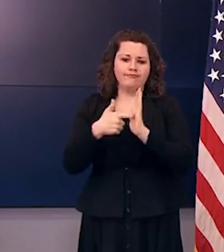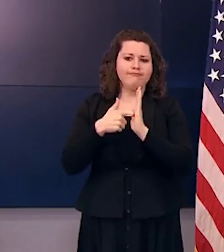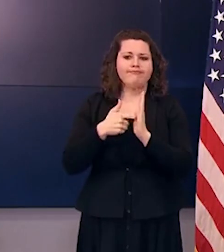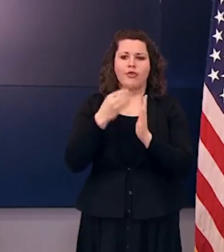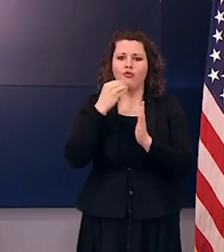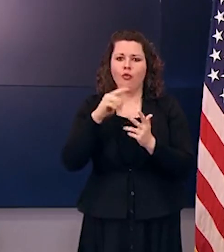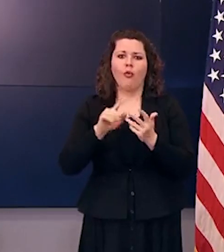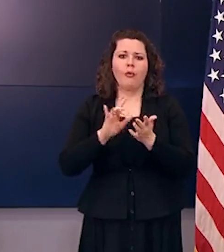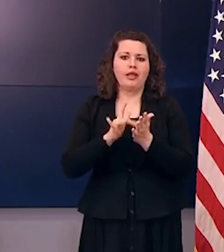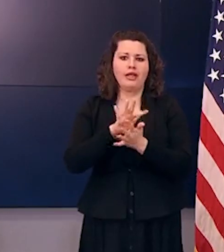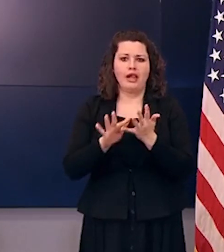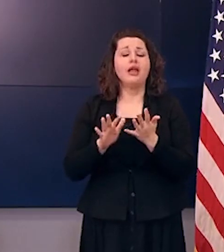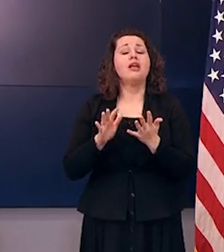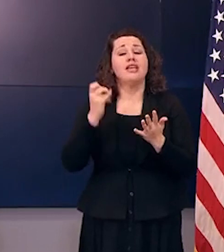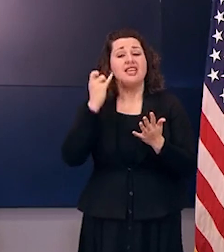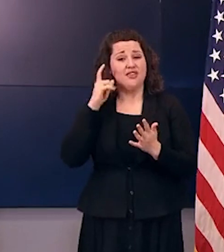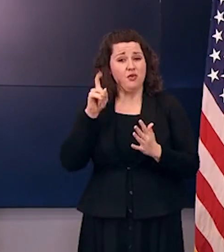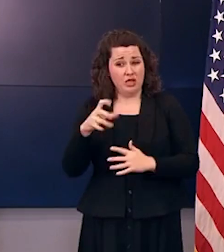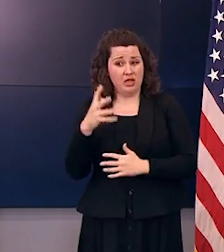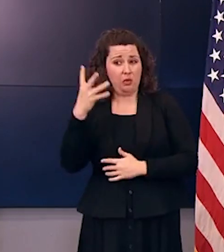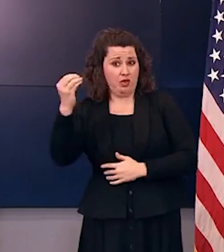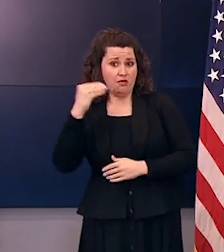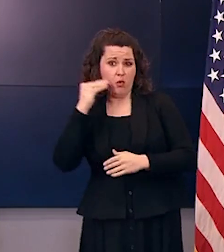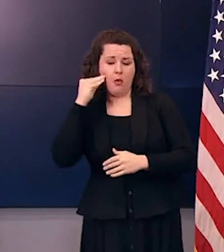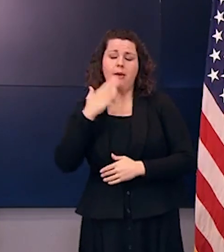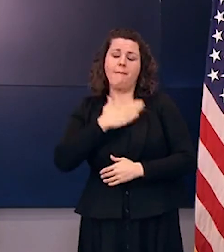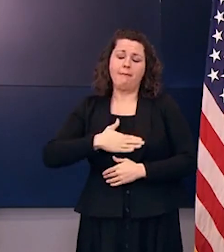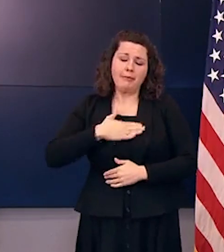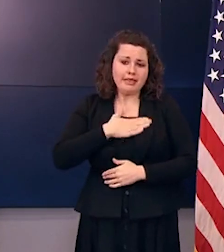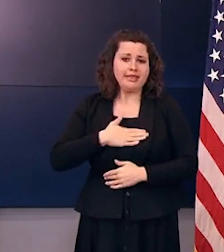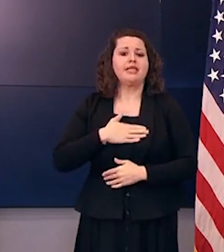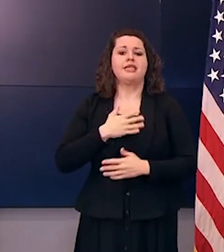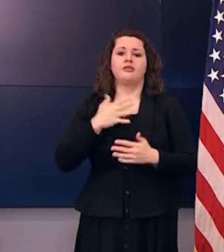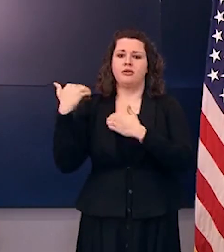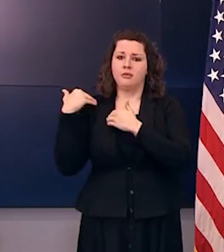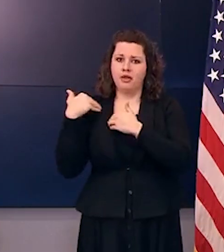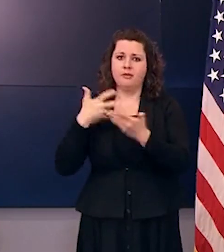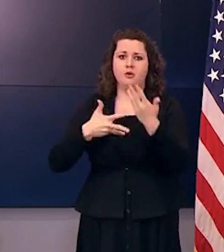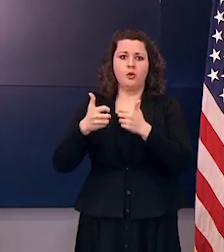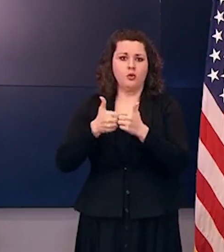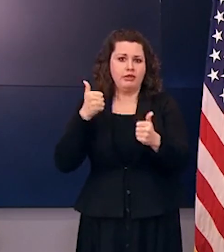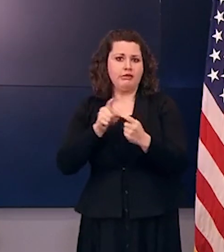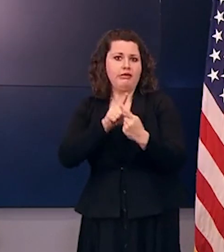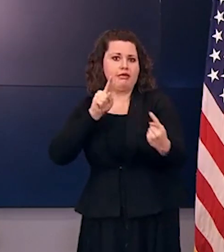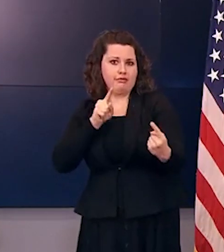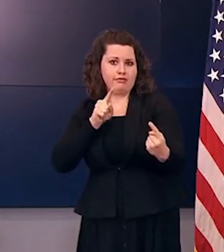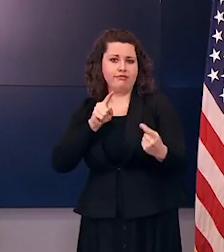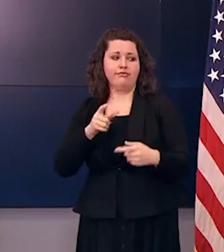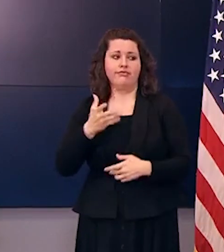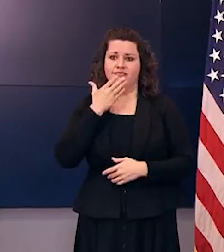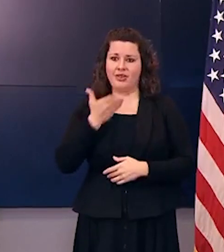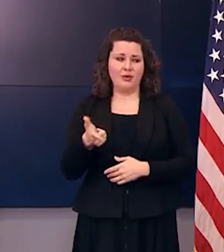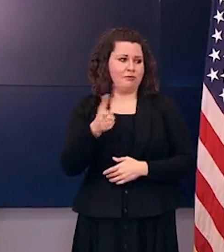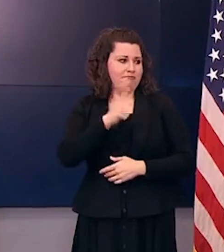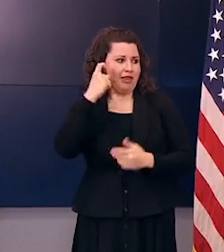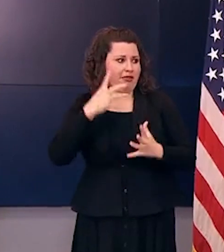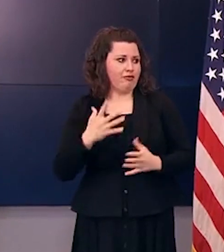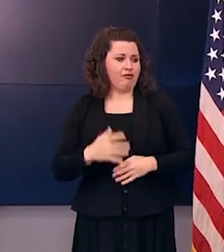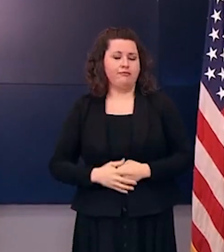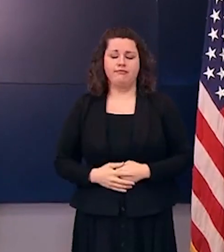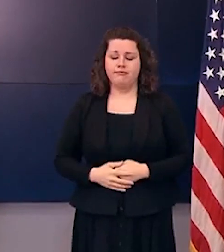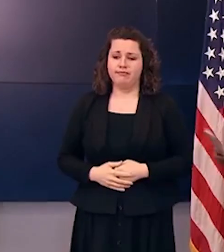And if you do need to leave your home, please practice responsible social distancing. Thank you. Now I'll turn it back to you, Governor.